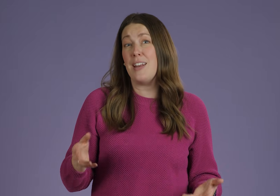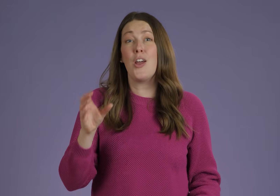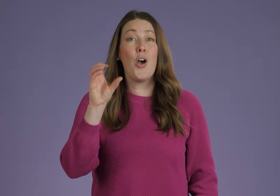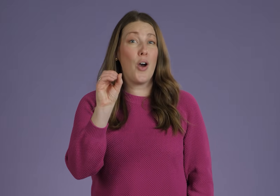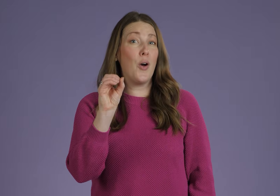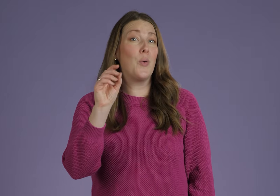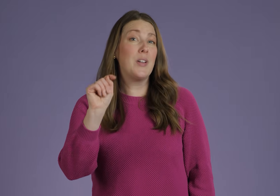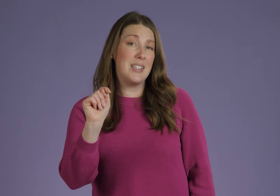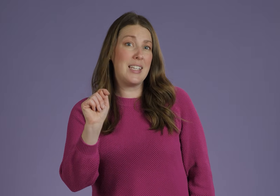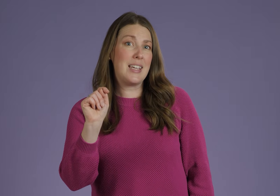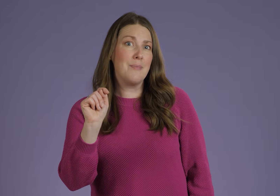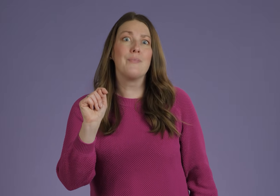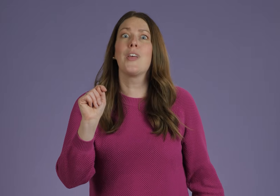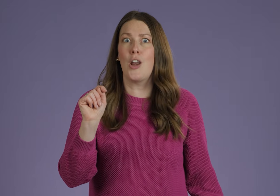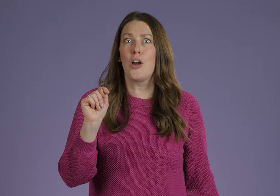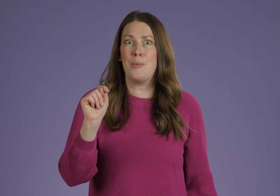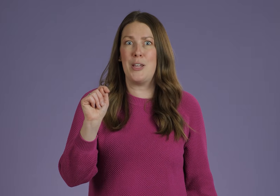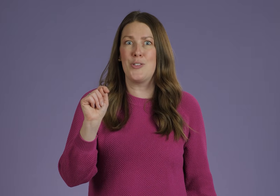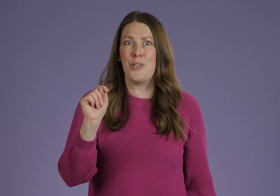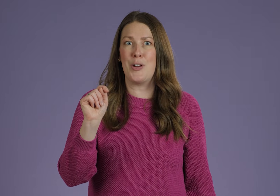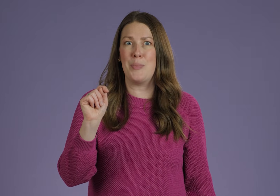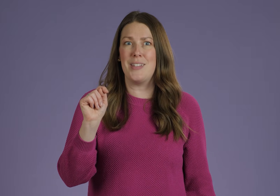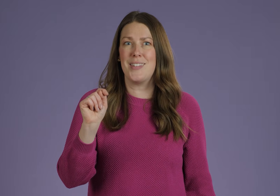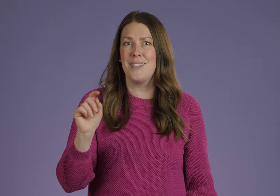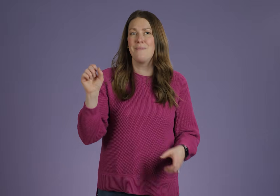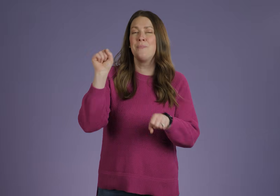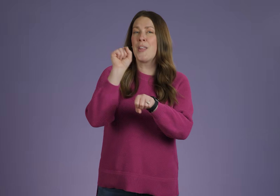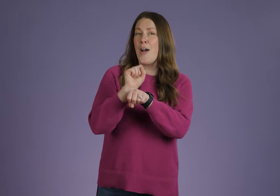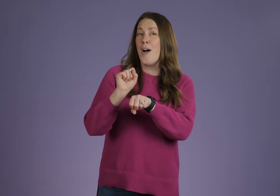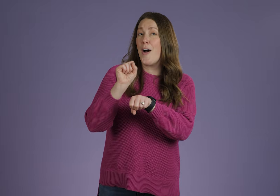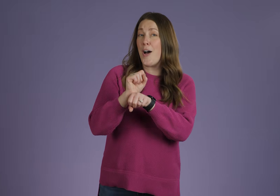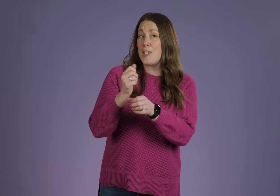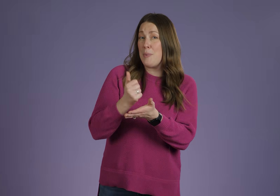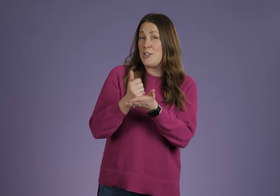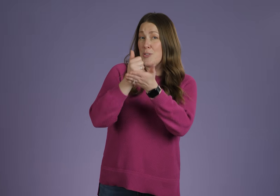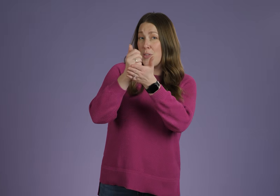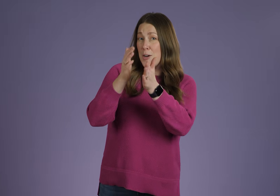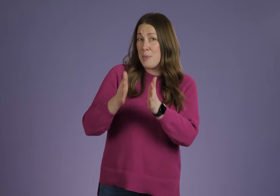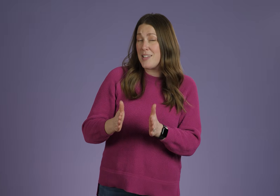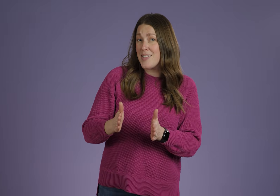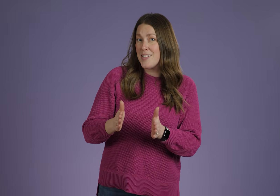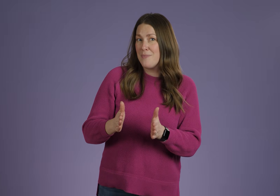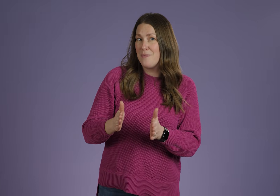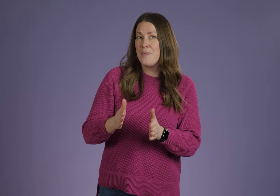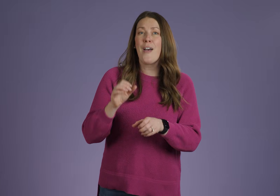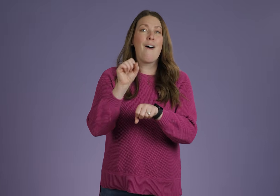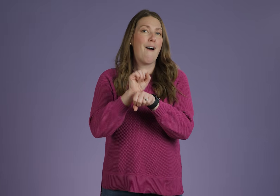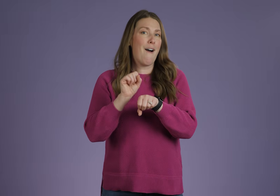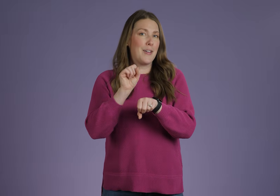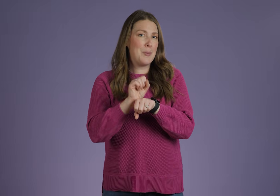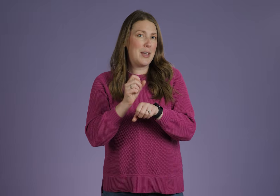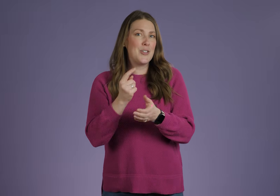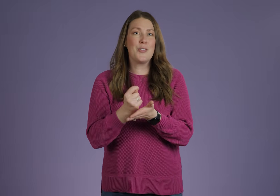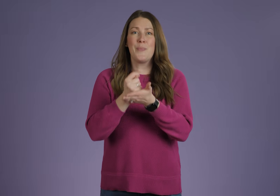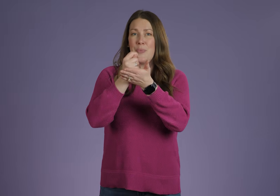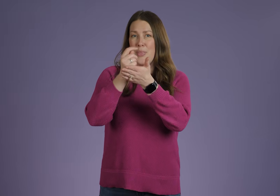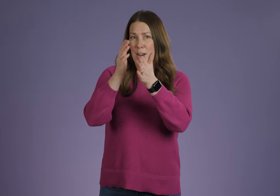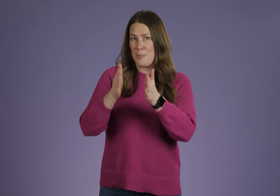abbreviated OT, an occupational therapist. Occupational therapist, occupational